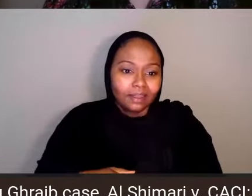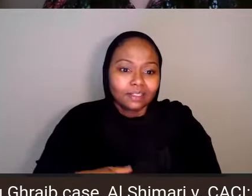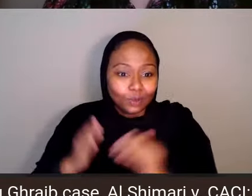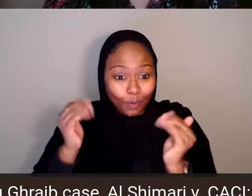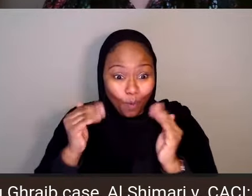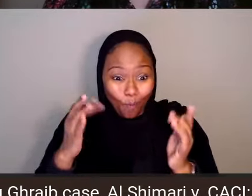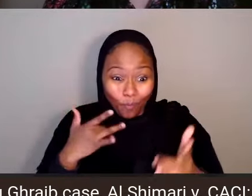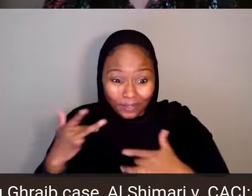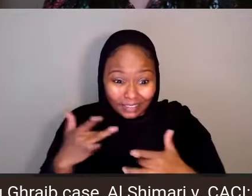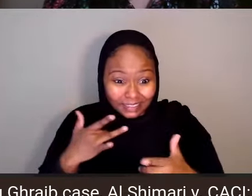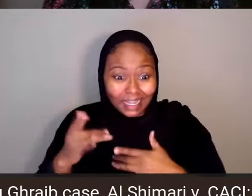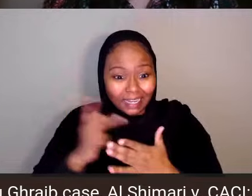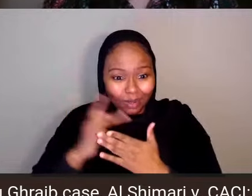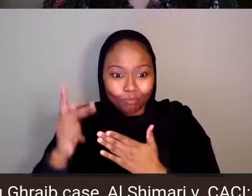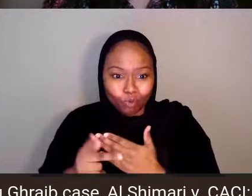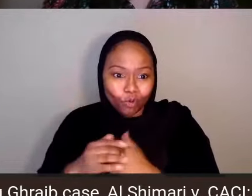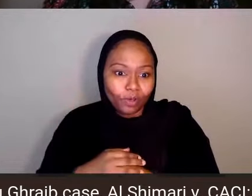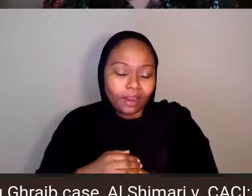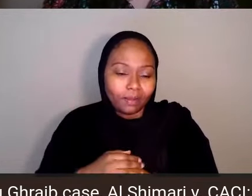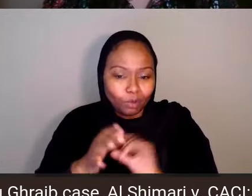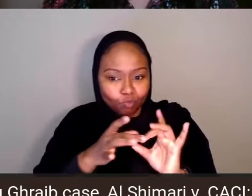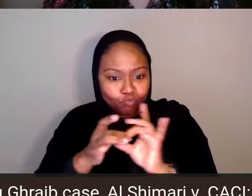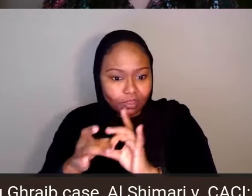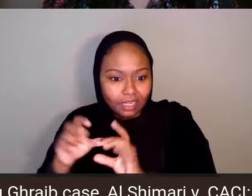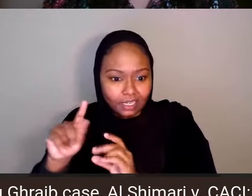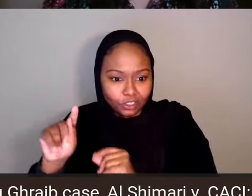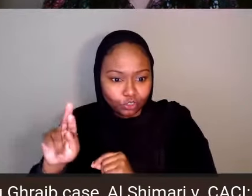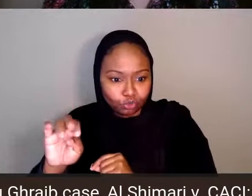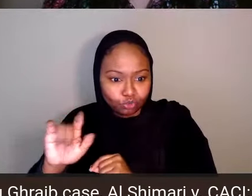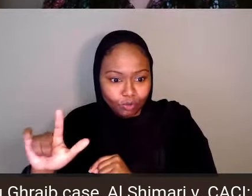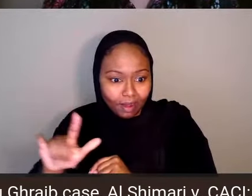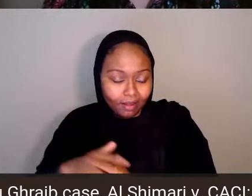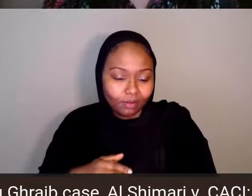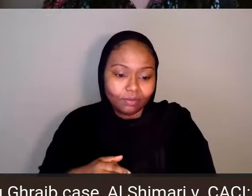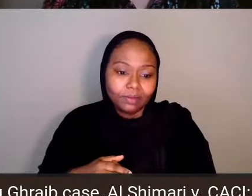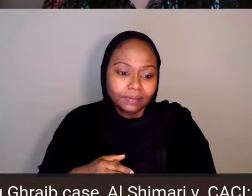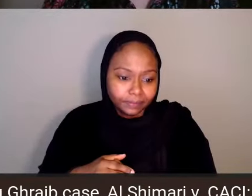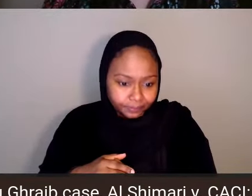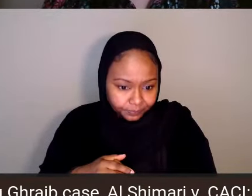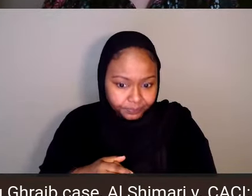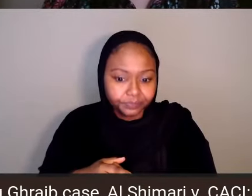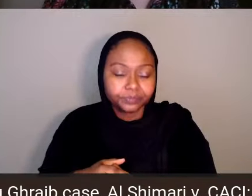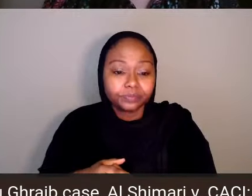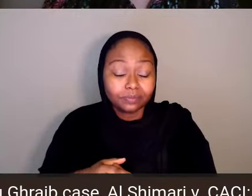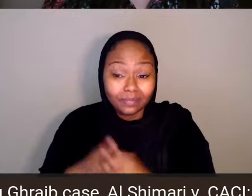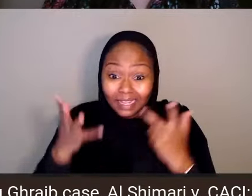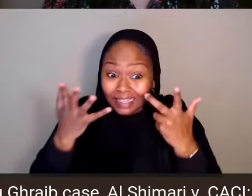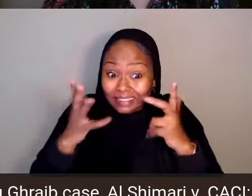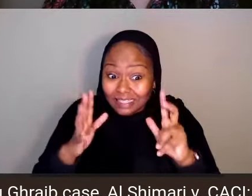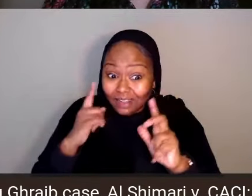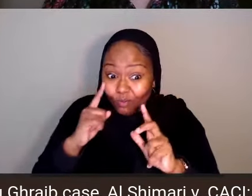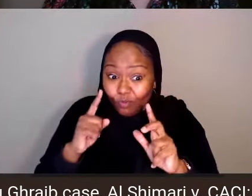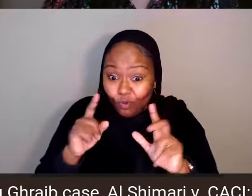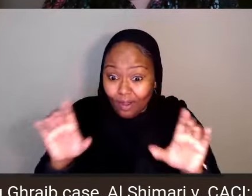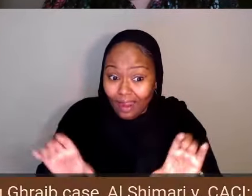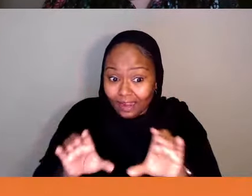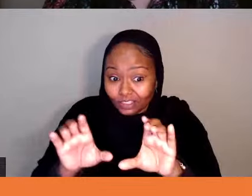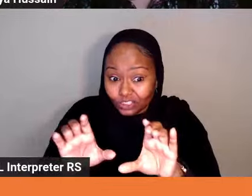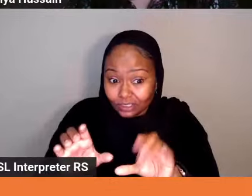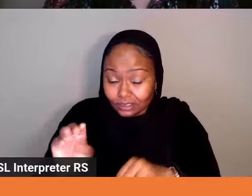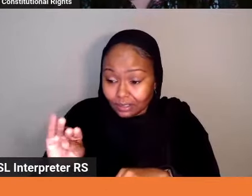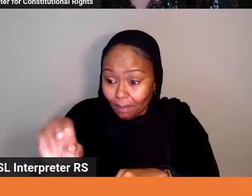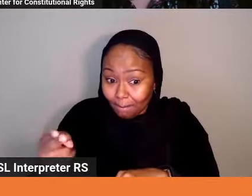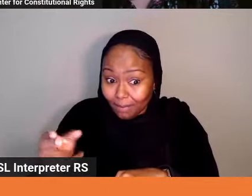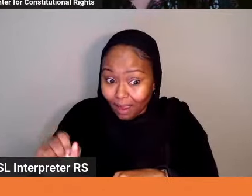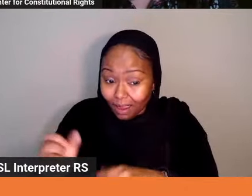exciting programming related to trial and, of course, the trial itself. That's all I have for actions. Maha, did you want to add any